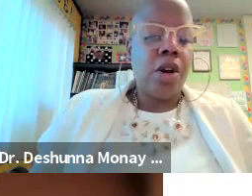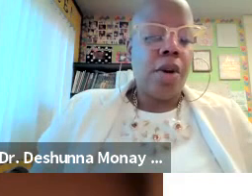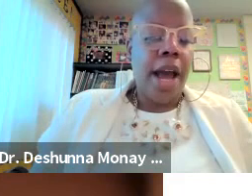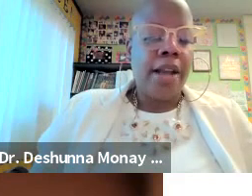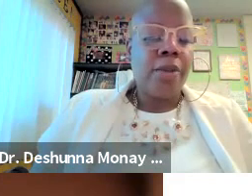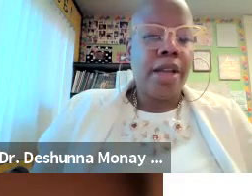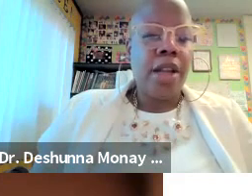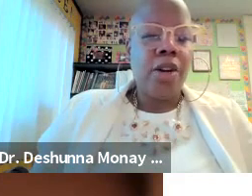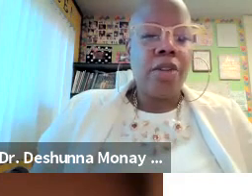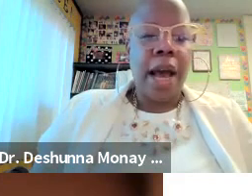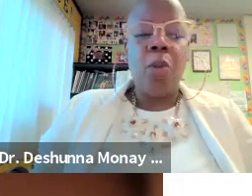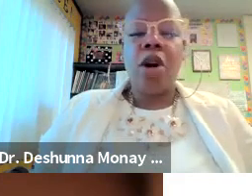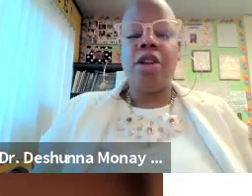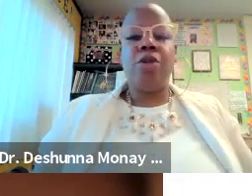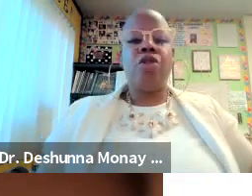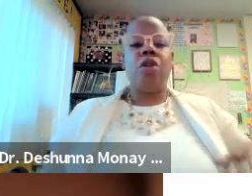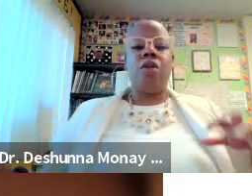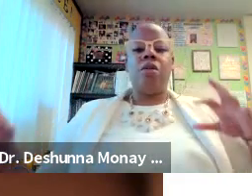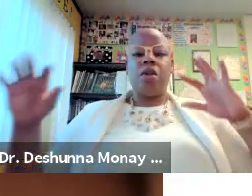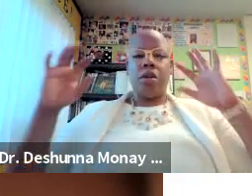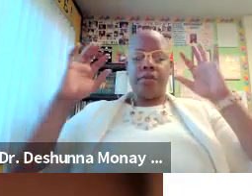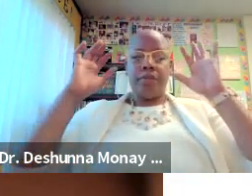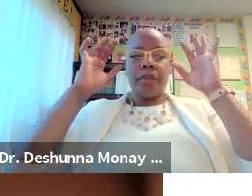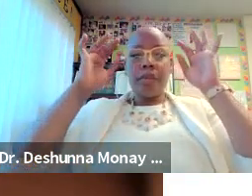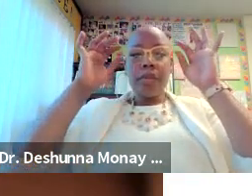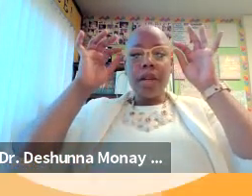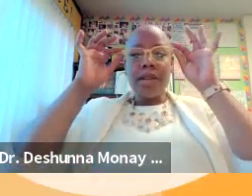And so as we close, I want you to